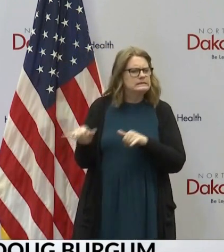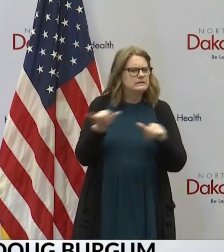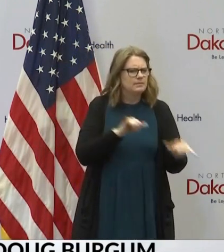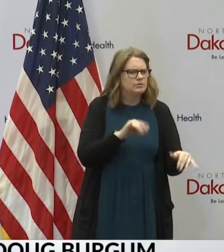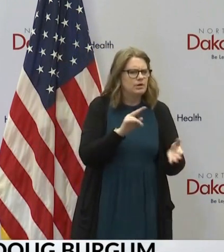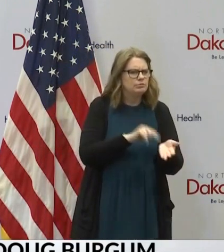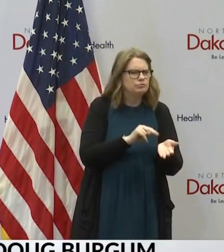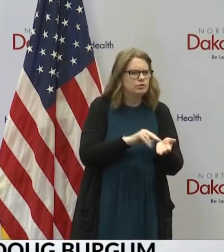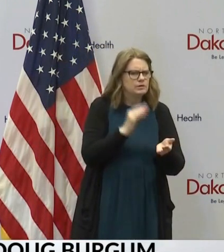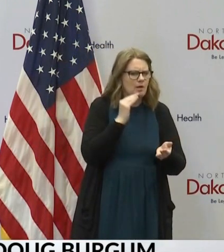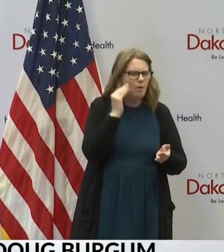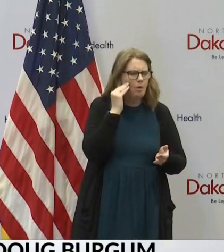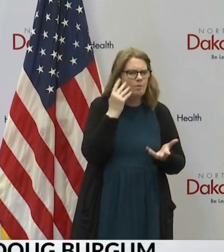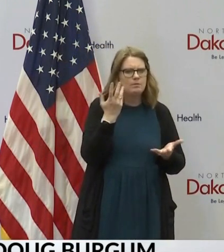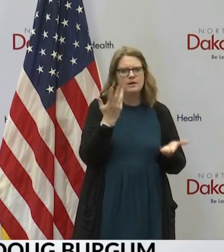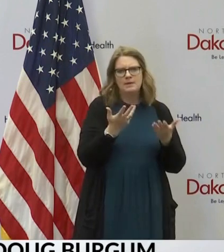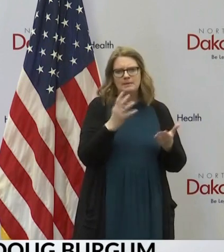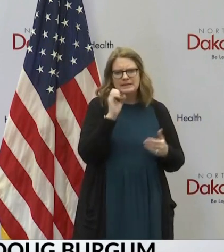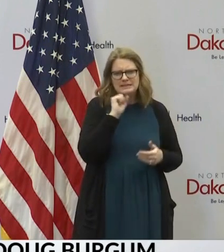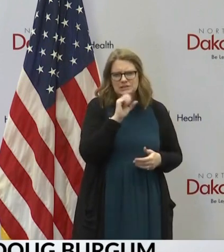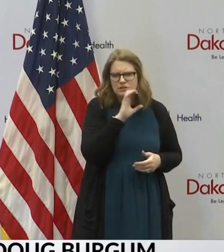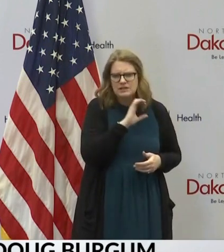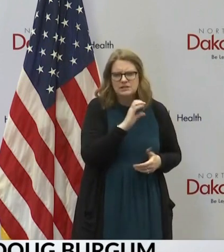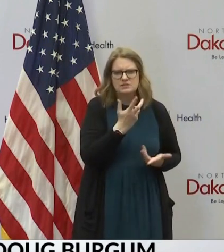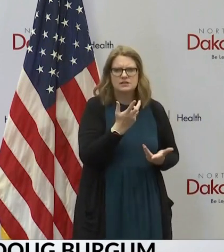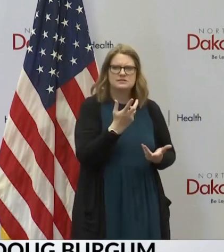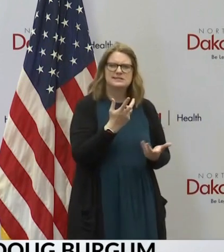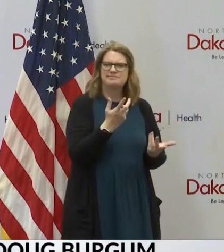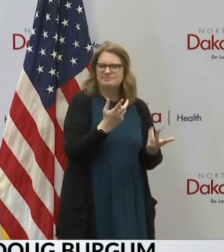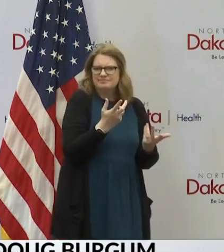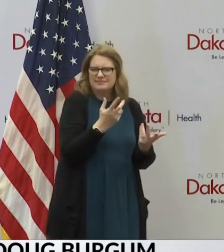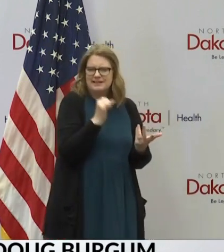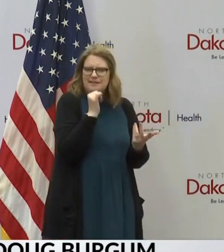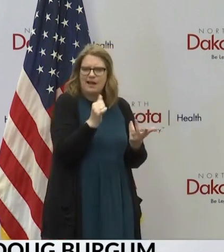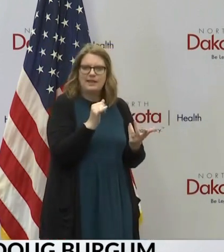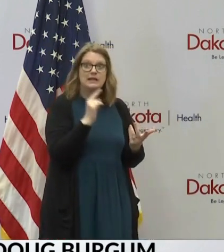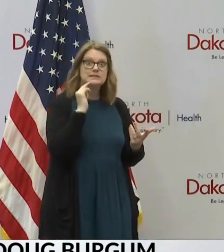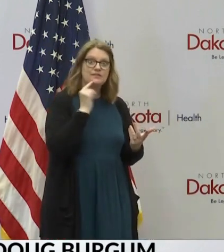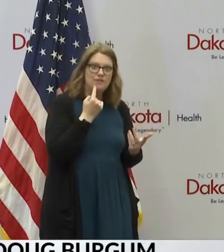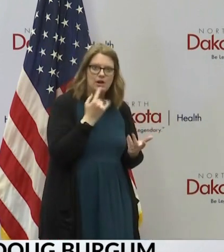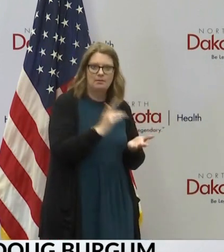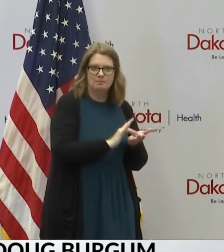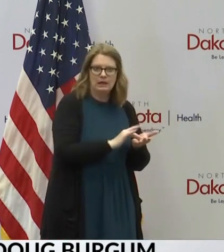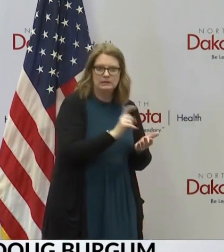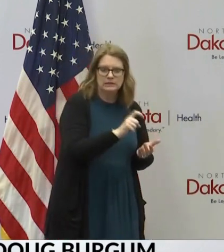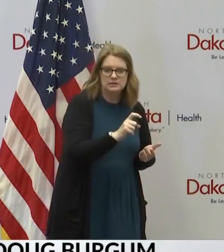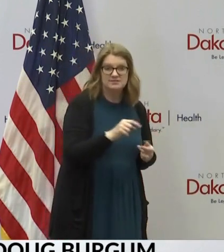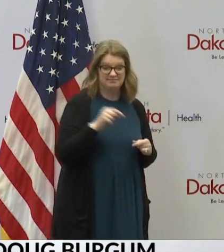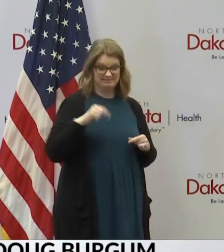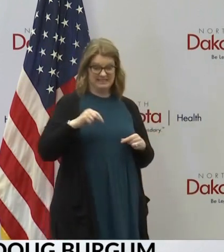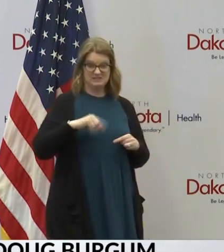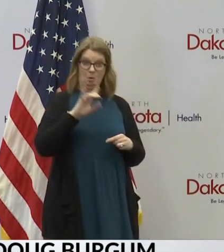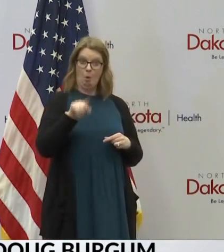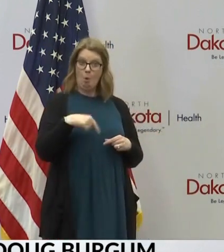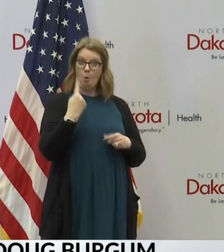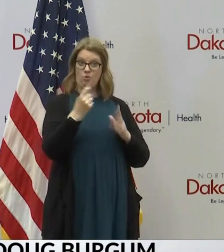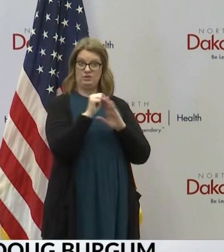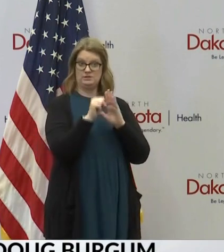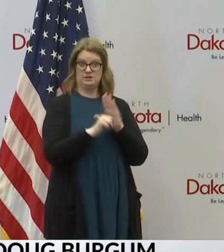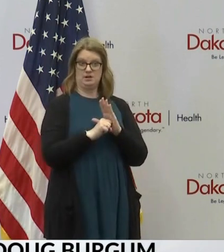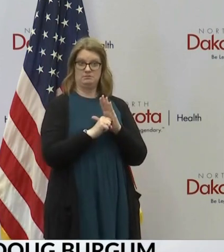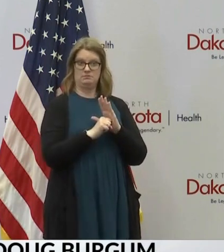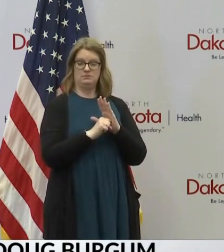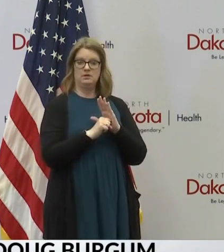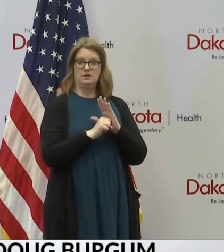home, but for seniors whose medical needs are not as intense. And North Dakota is the only state that has